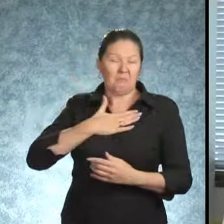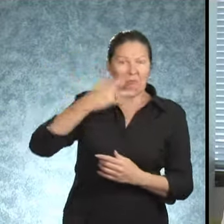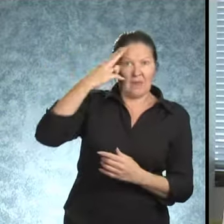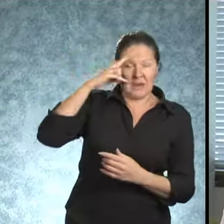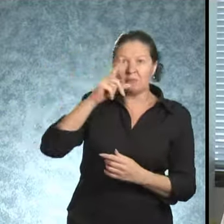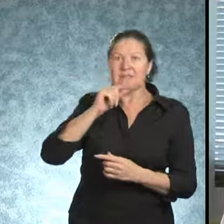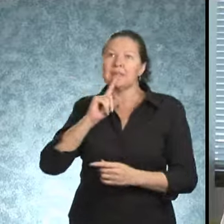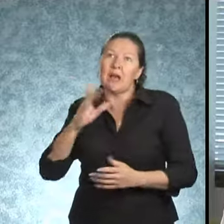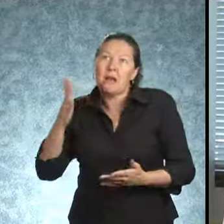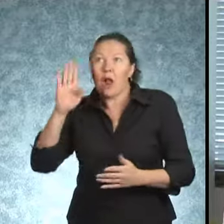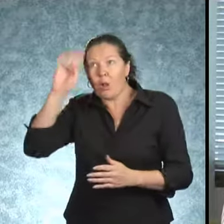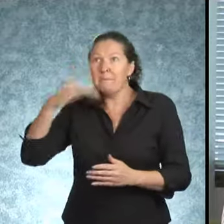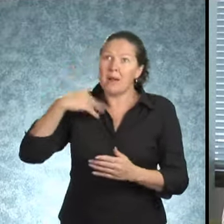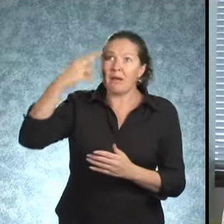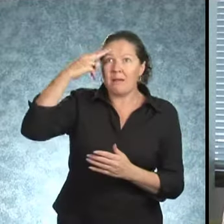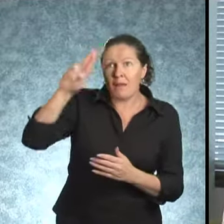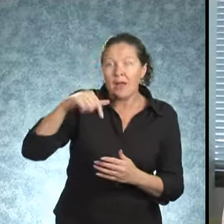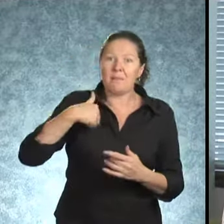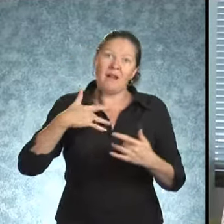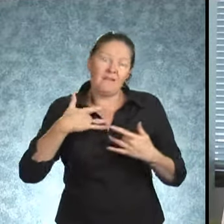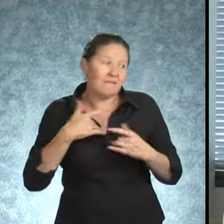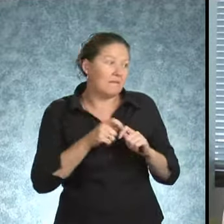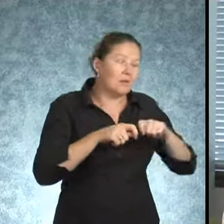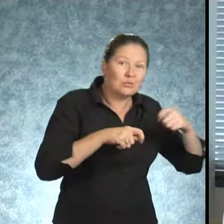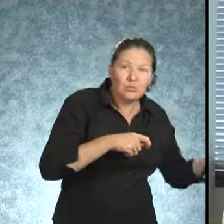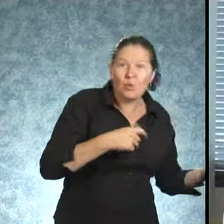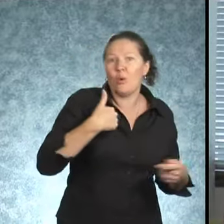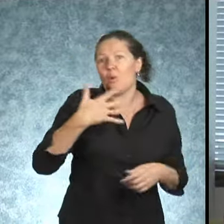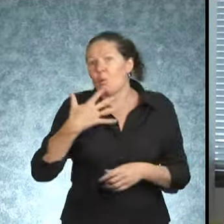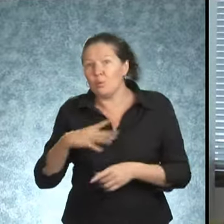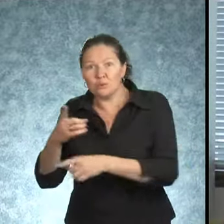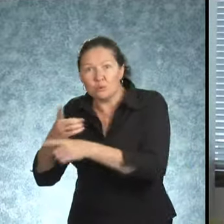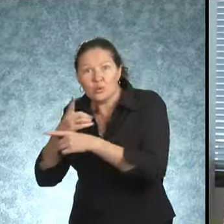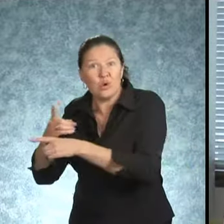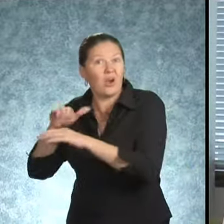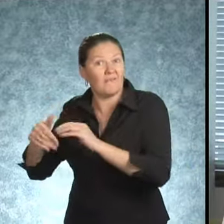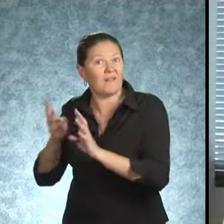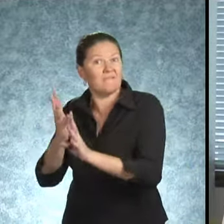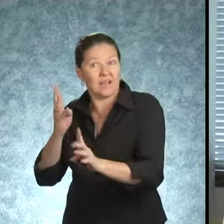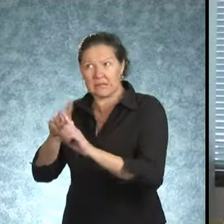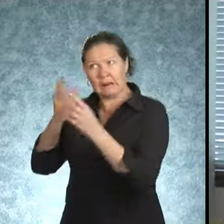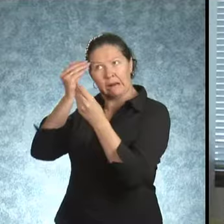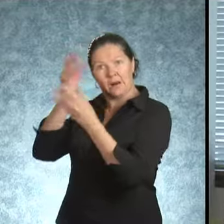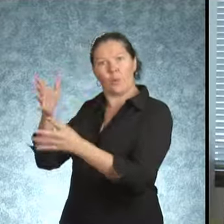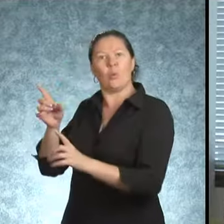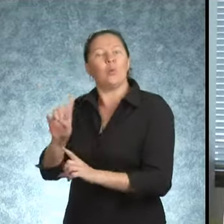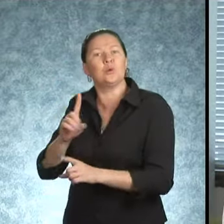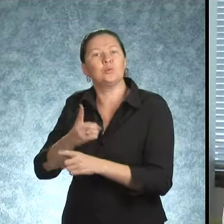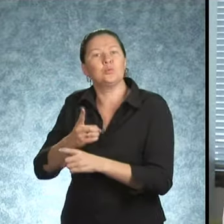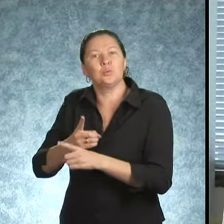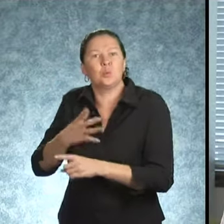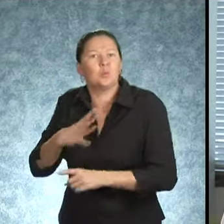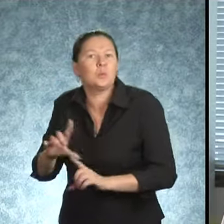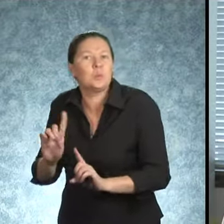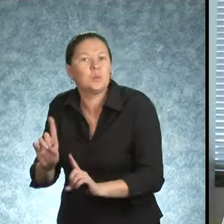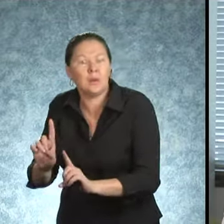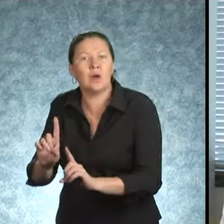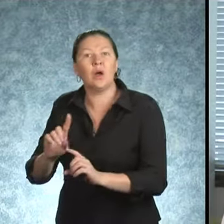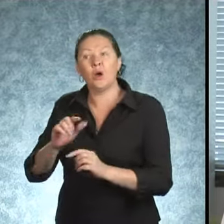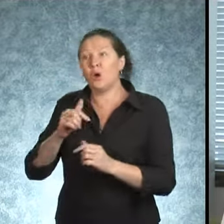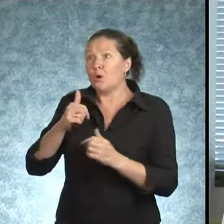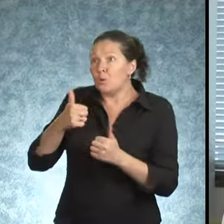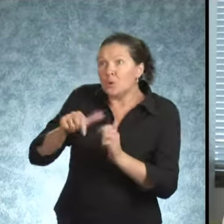hi, I'm Sally from next door. I'd like to have a chat to you about the fence, so letting them know what it's about. A good time